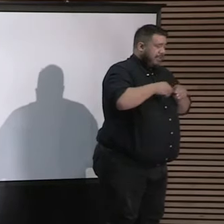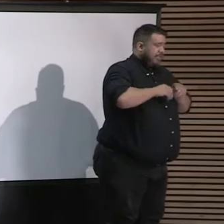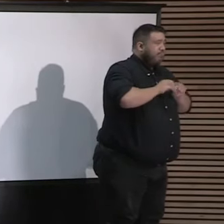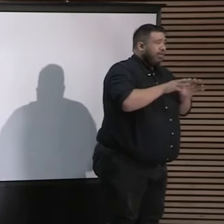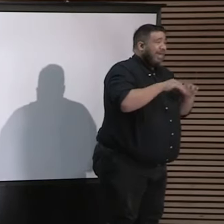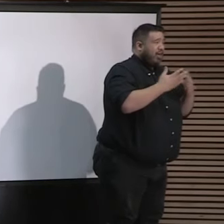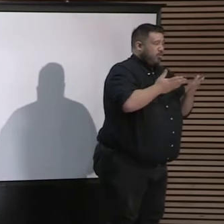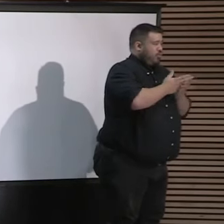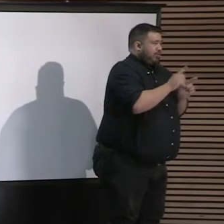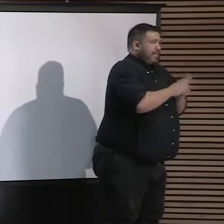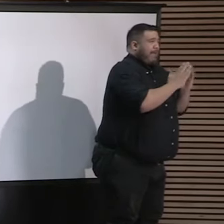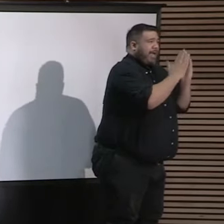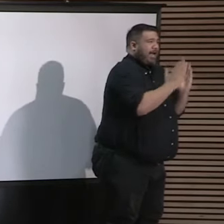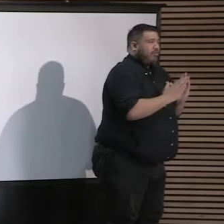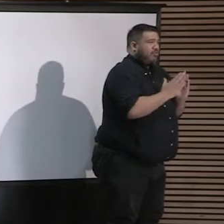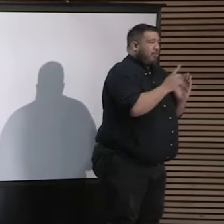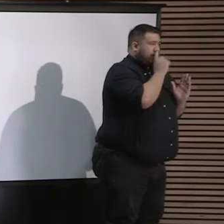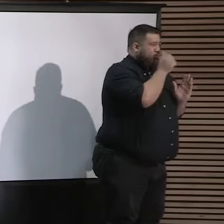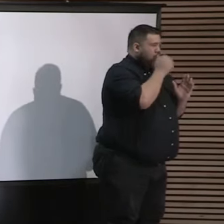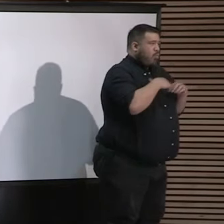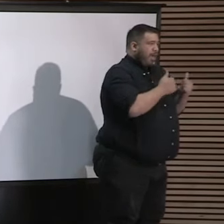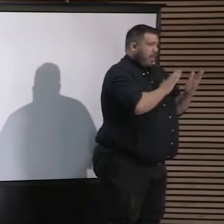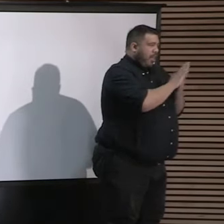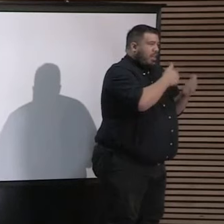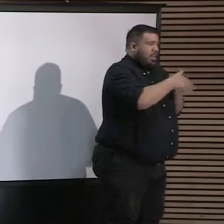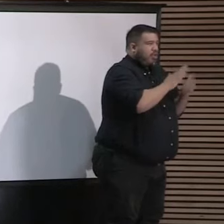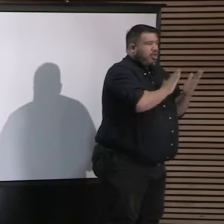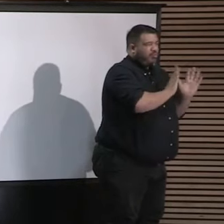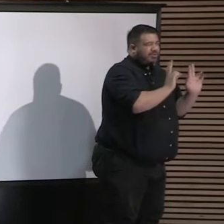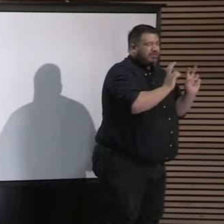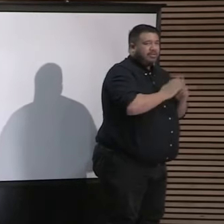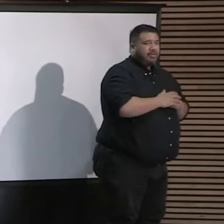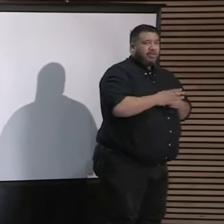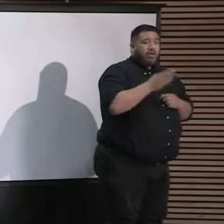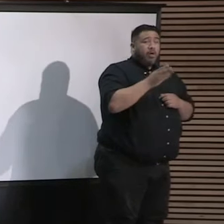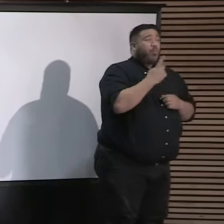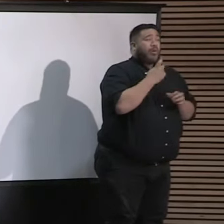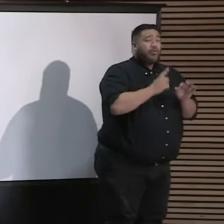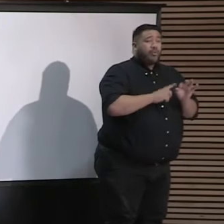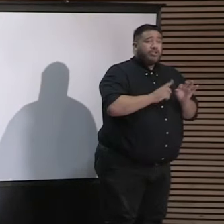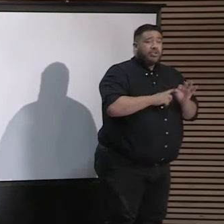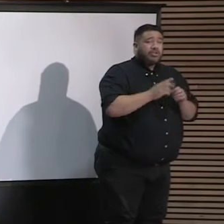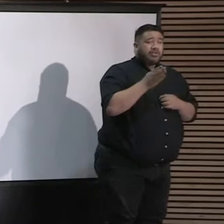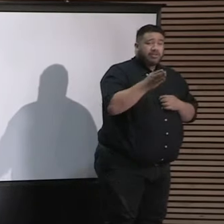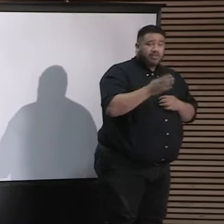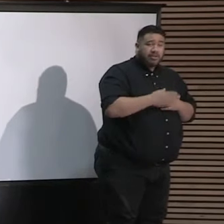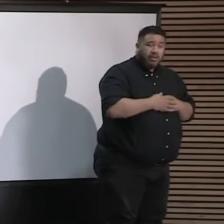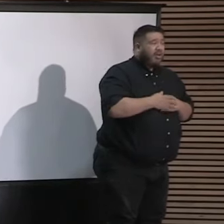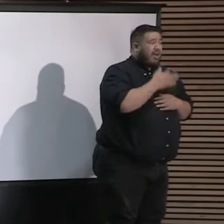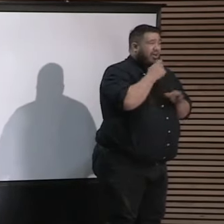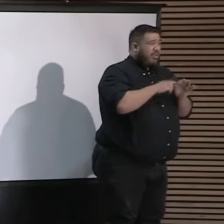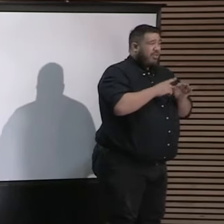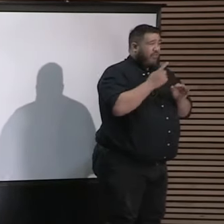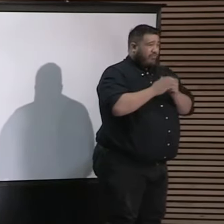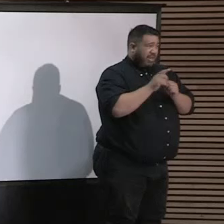infected before that happened. All right. A quick education question, if I can. Very last question to Toby. That's a bit cheeky, but go on. Thank you for a colleague. How soon this week could we see year